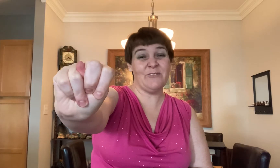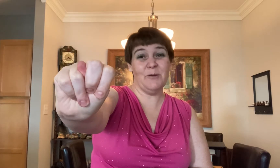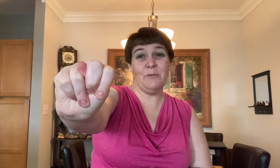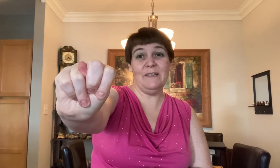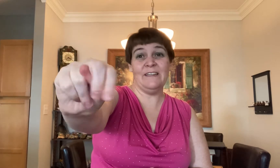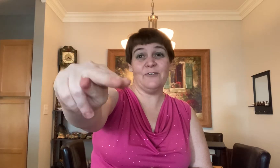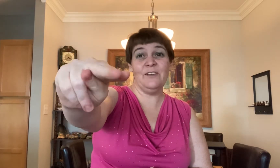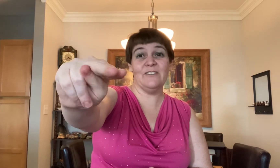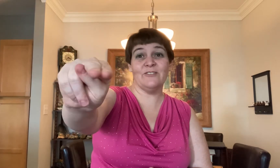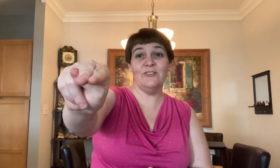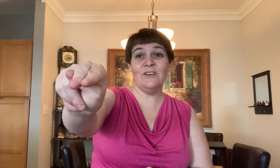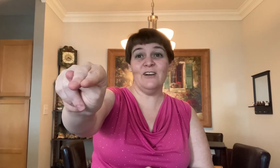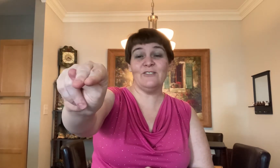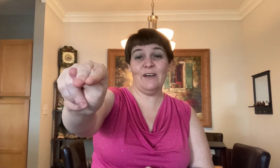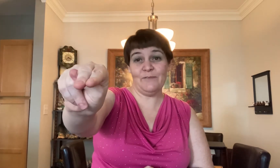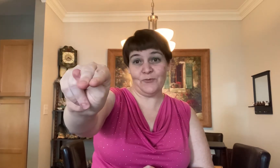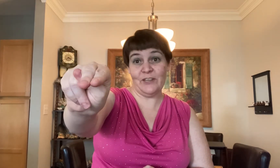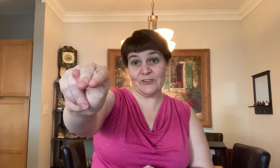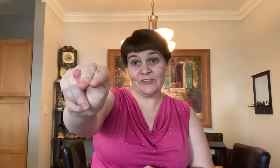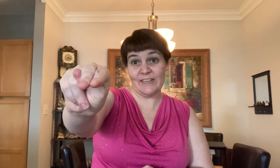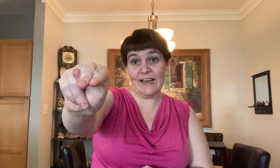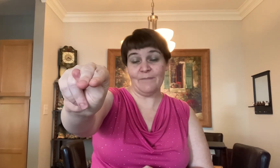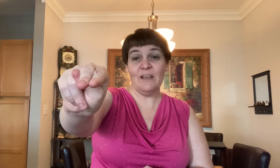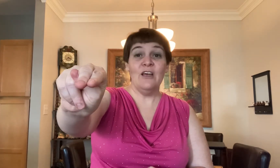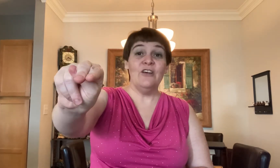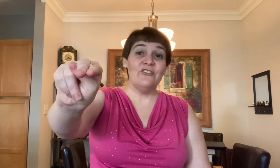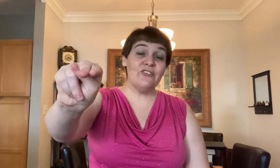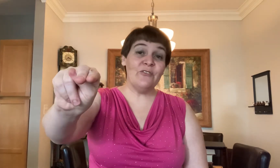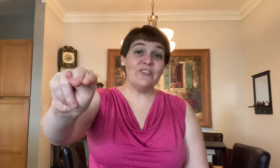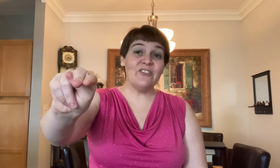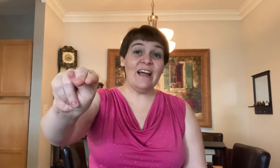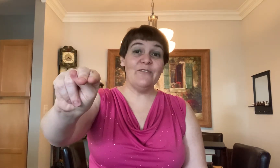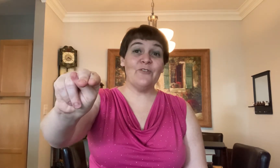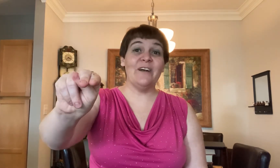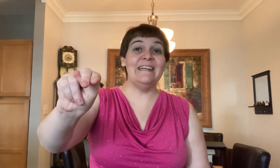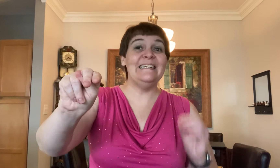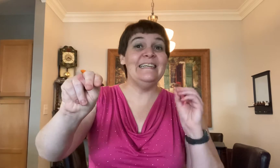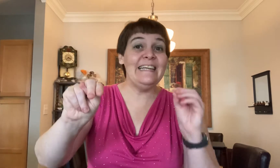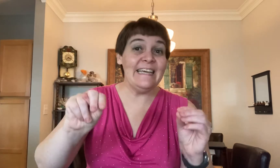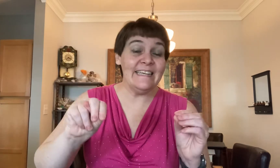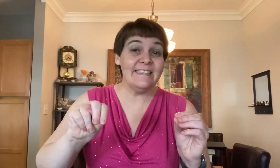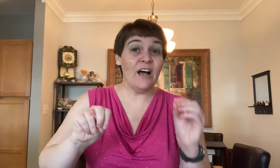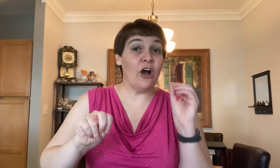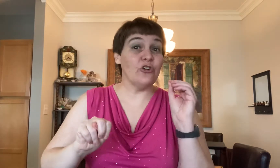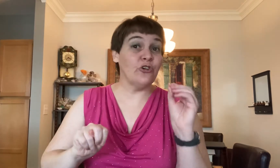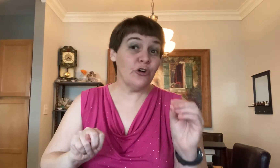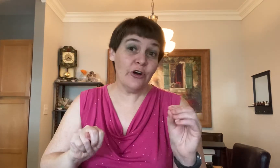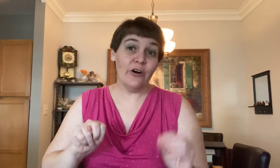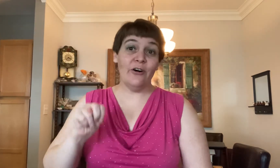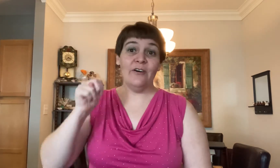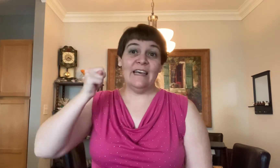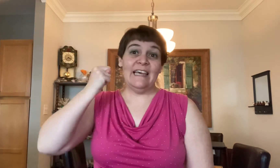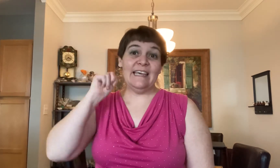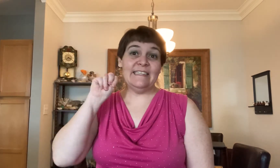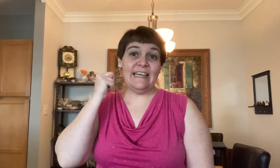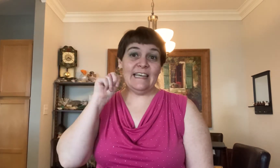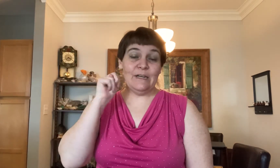trouble bending their fingers, so you could also have your fingers stick out. So the sign for a niece, a girl, is in by